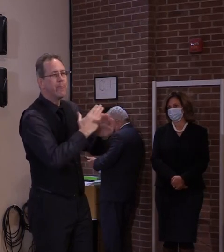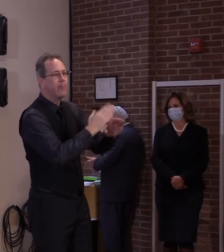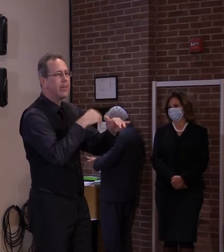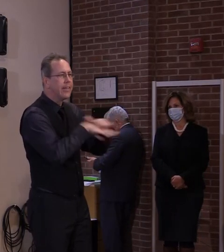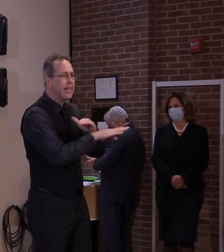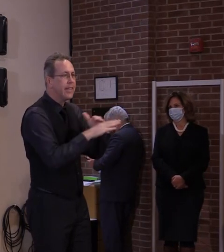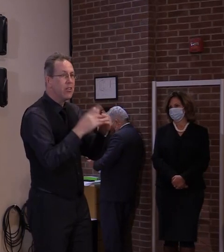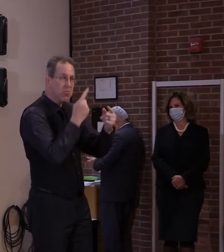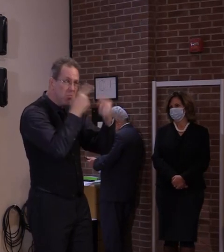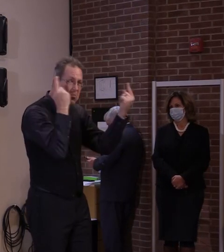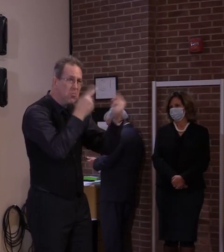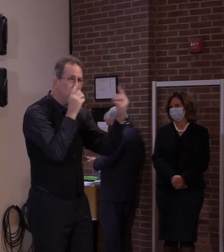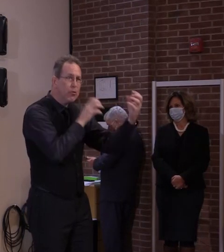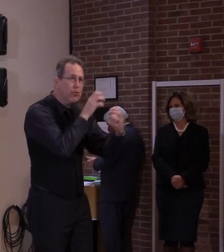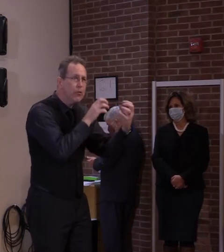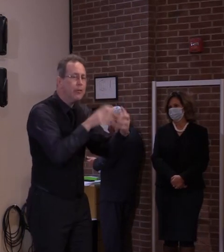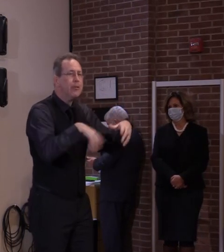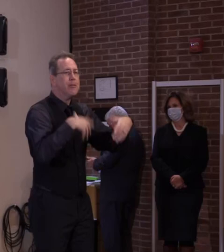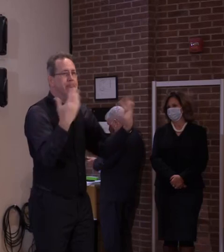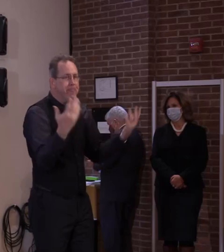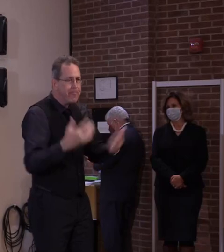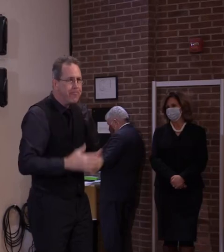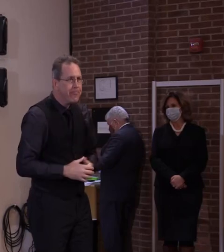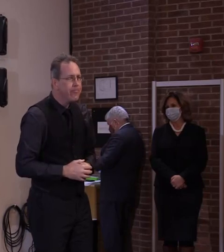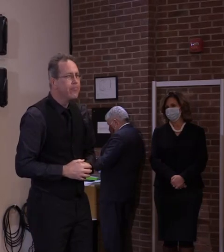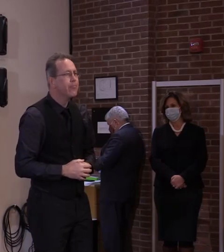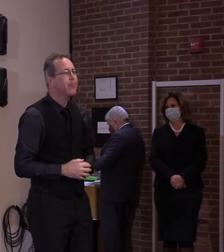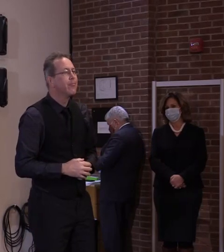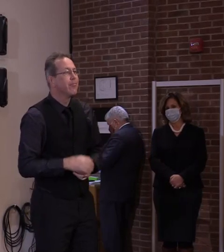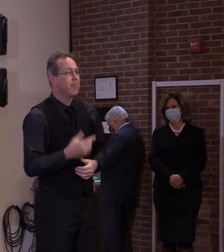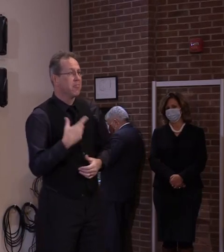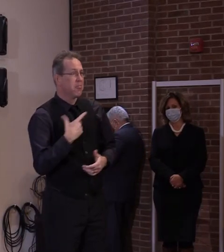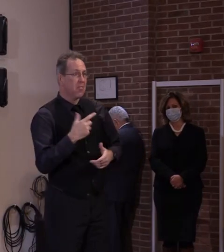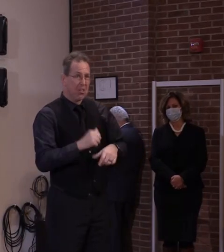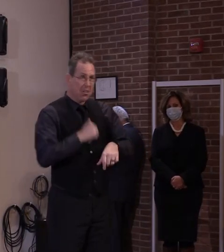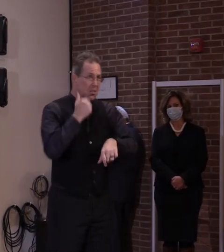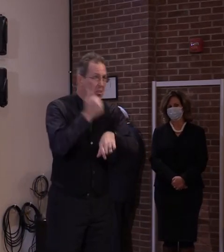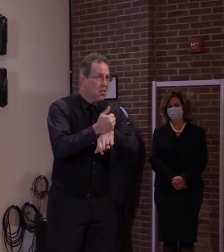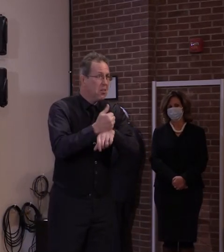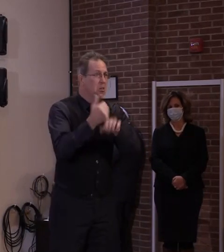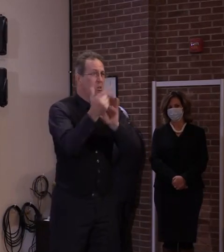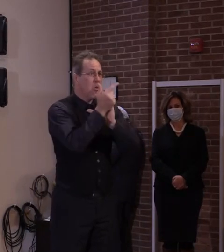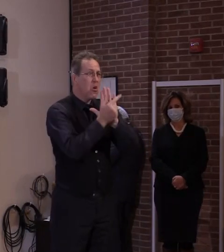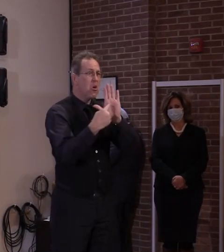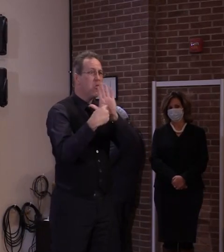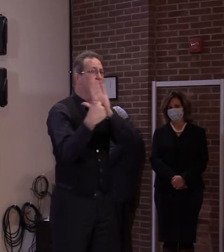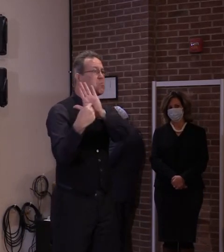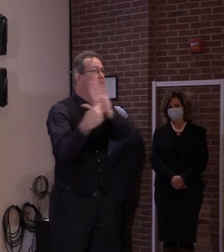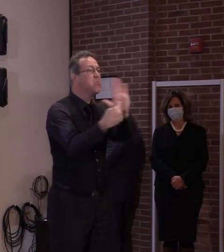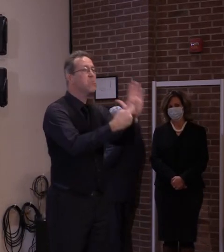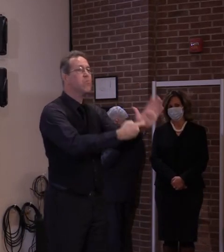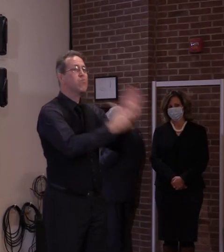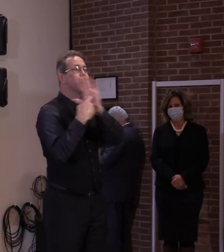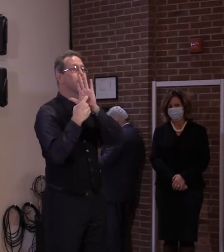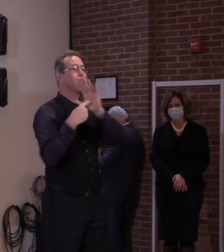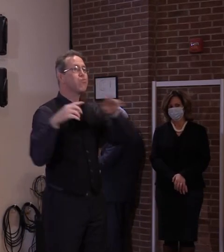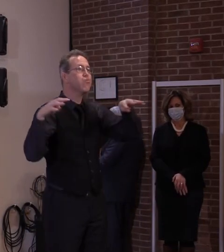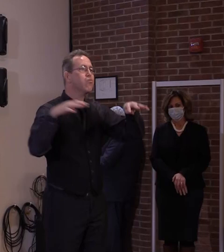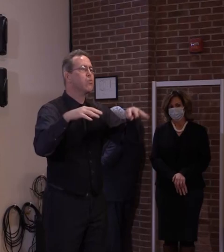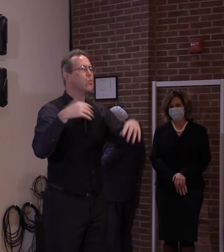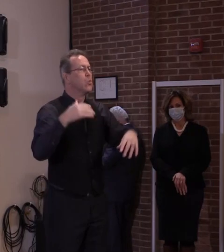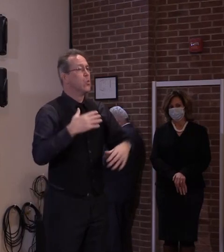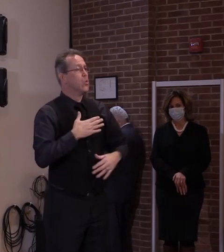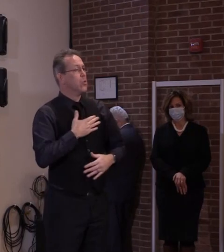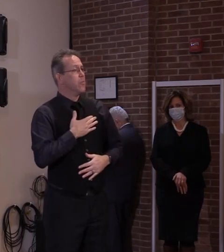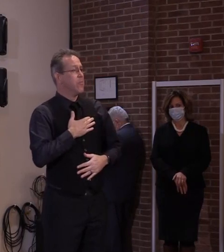impose something of that nature. I don't know of any other state from my standpoint that